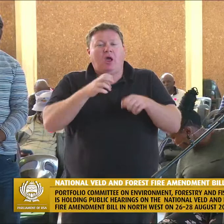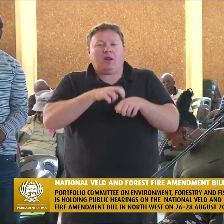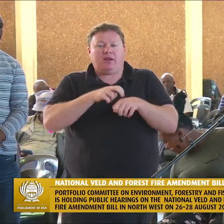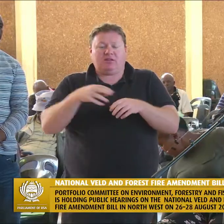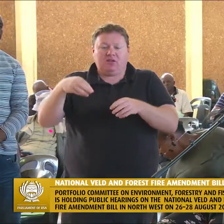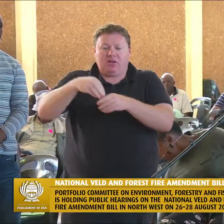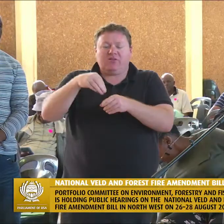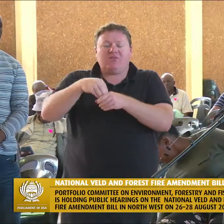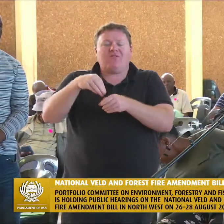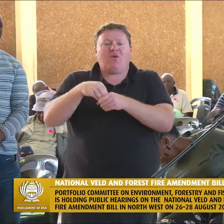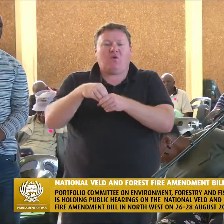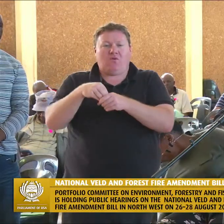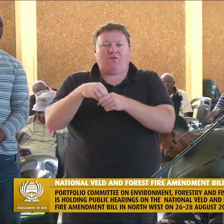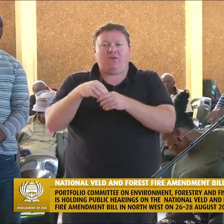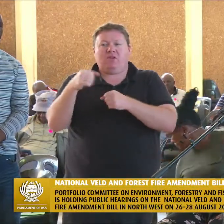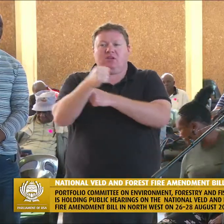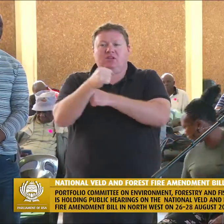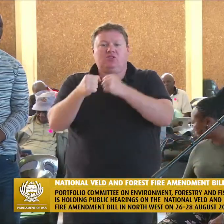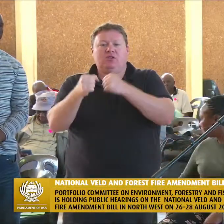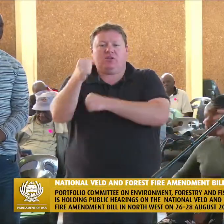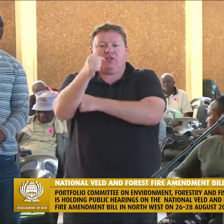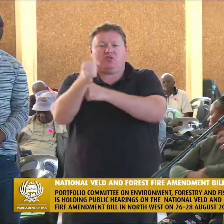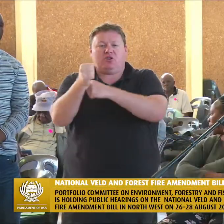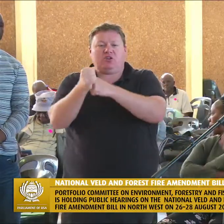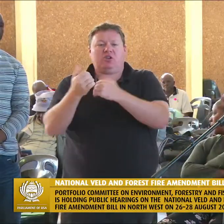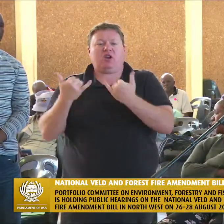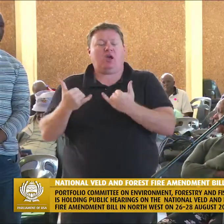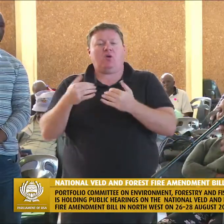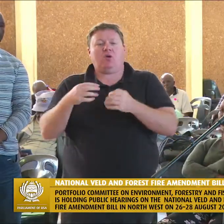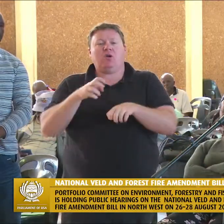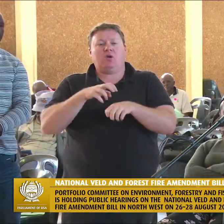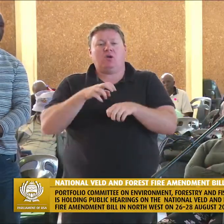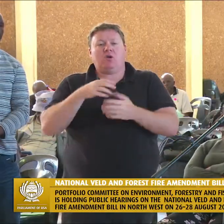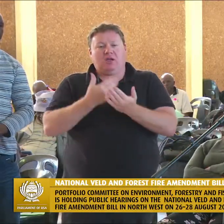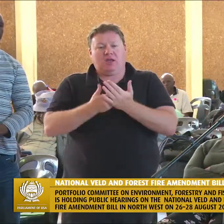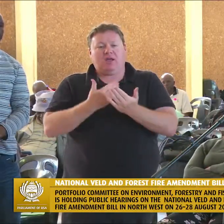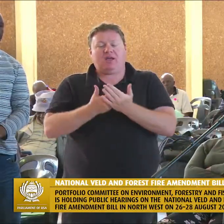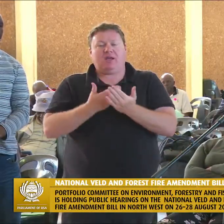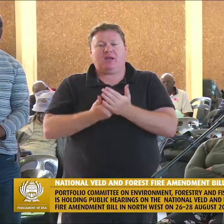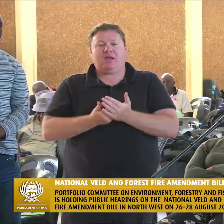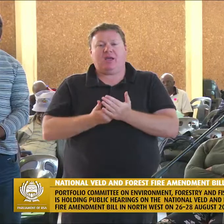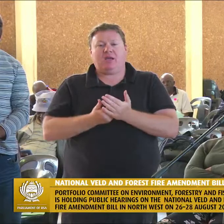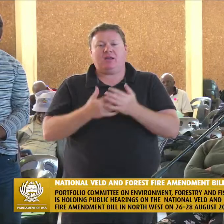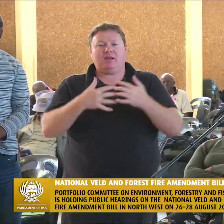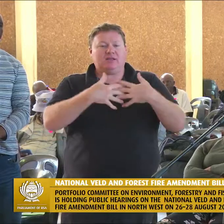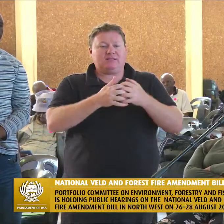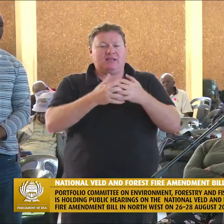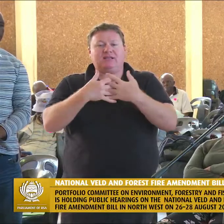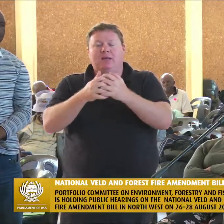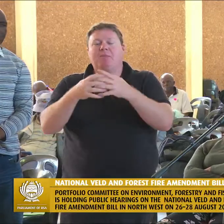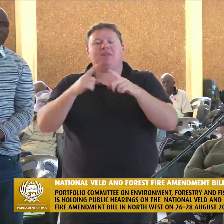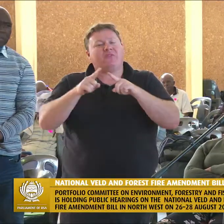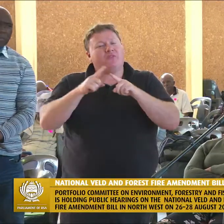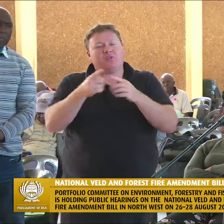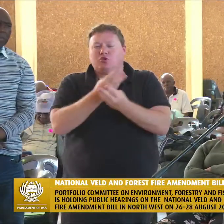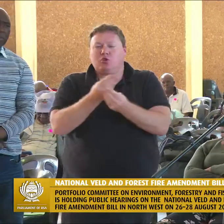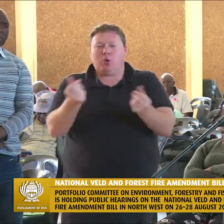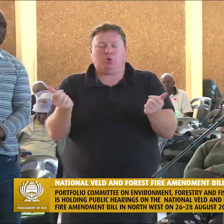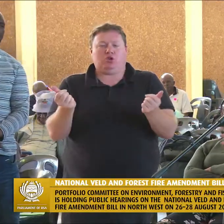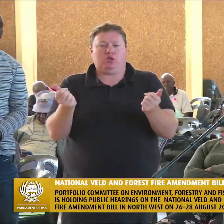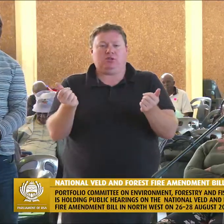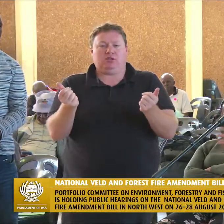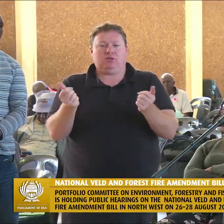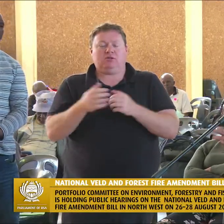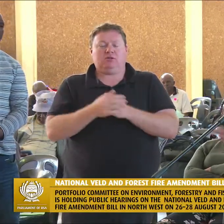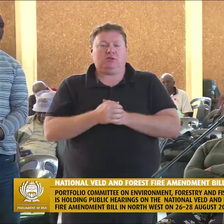water waste treatment plant even put up containerized water waste treatment plant solutions or facilities take some of